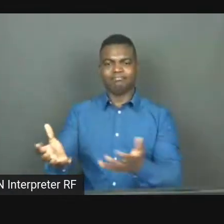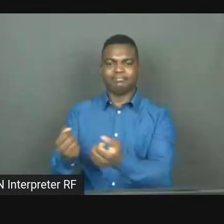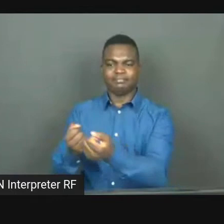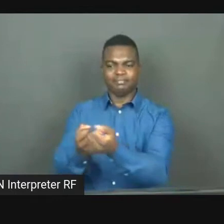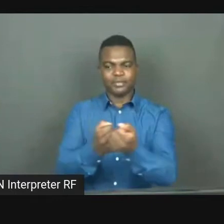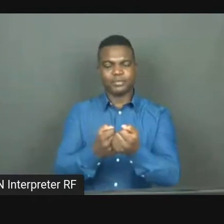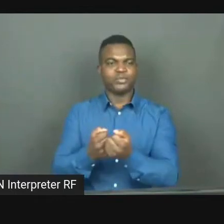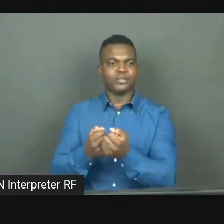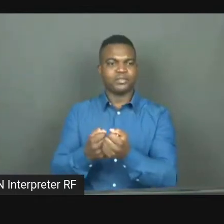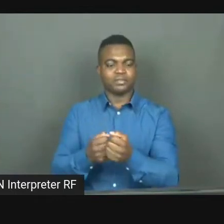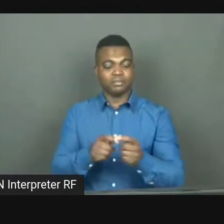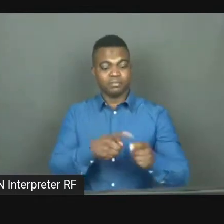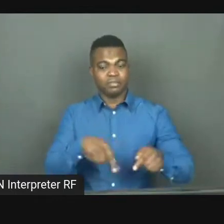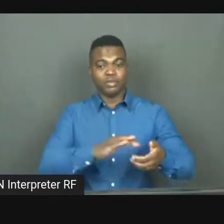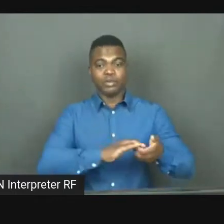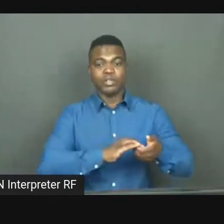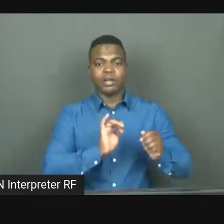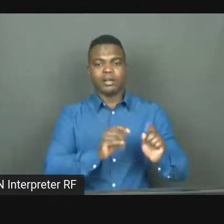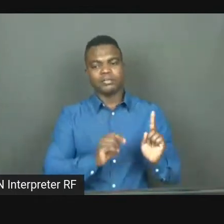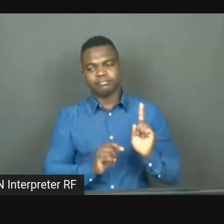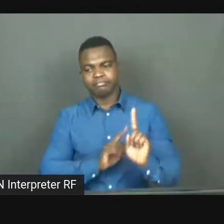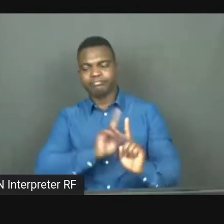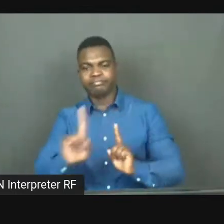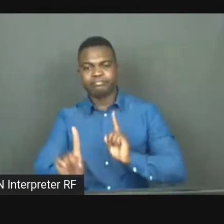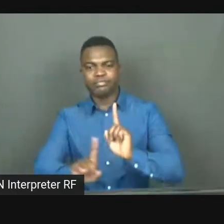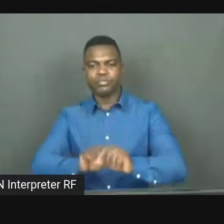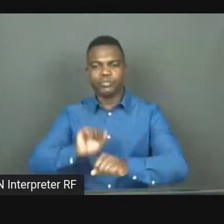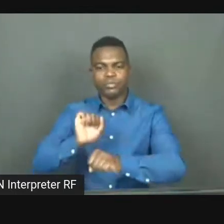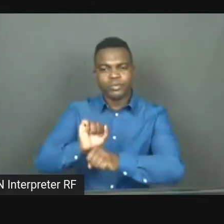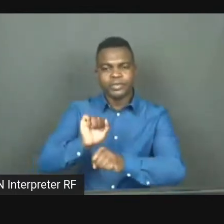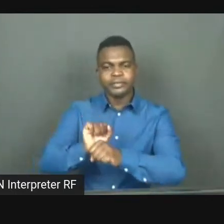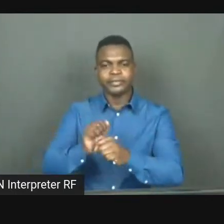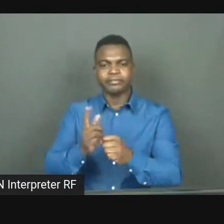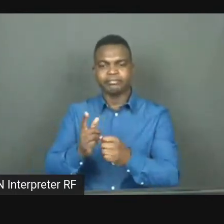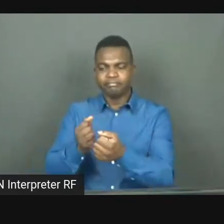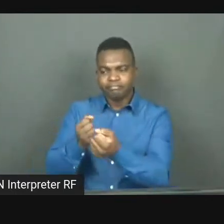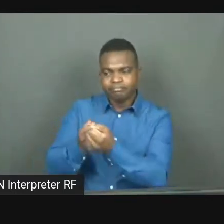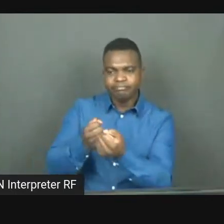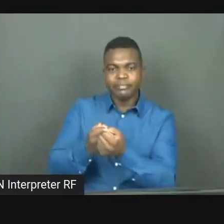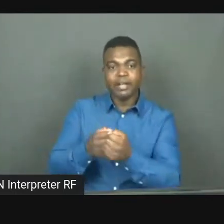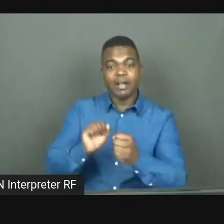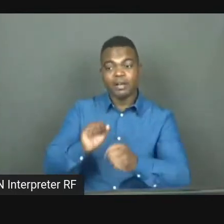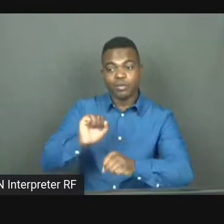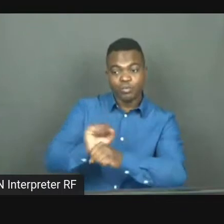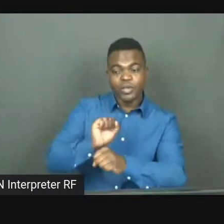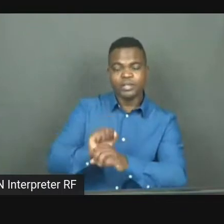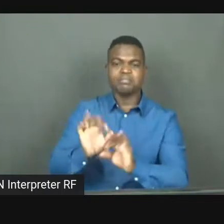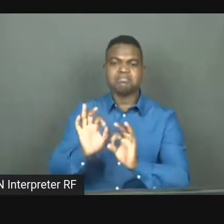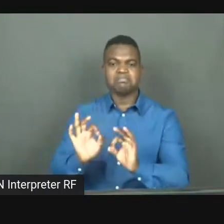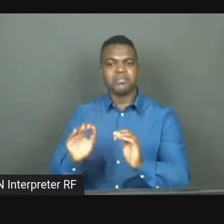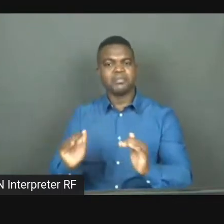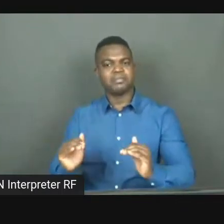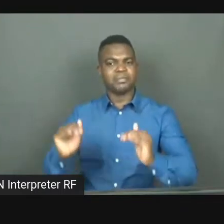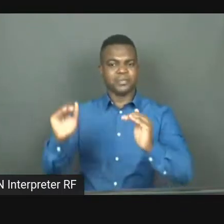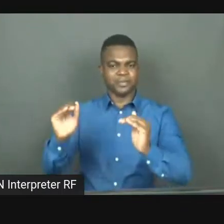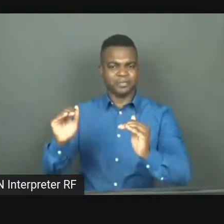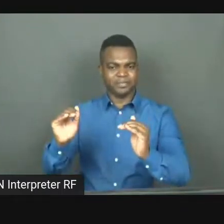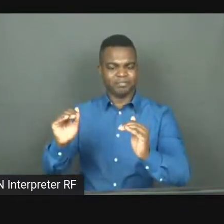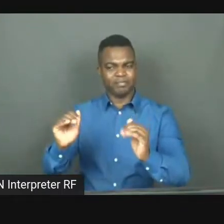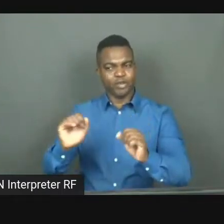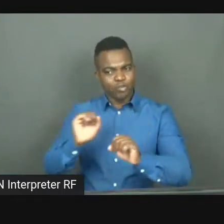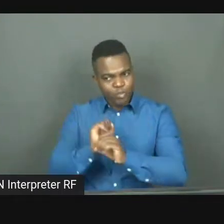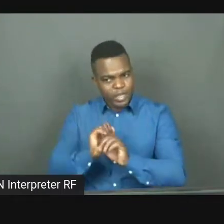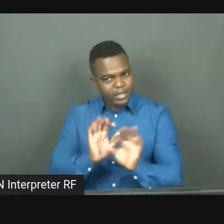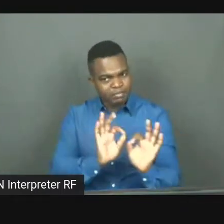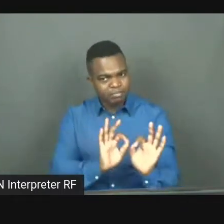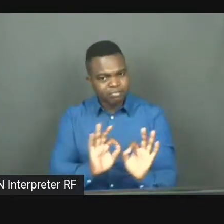unnecessary reporting procedures, the multiplicity of financial reporting,